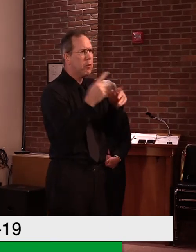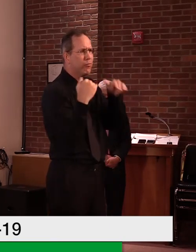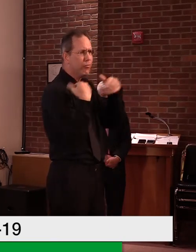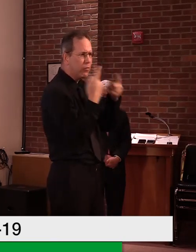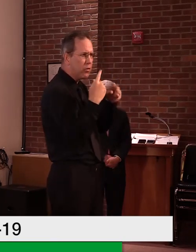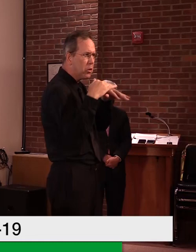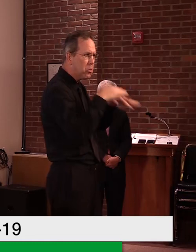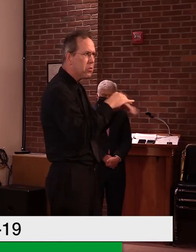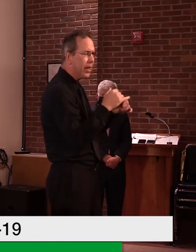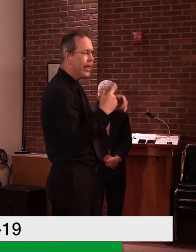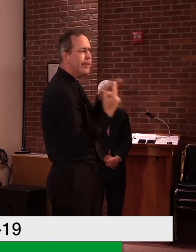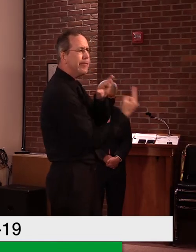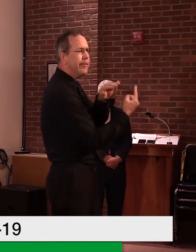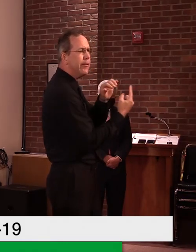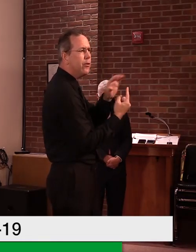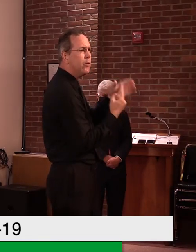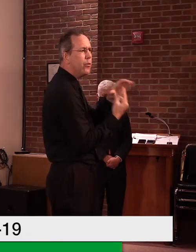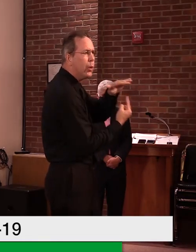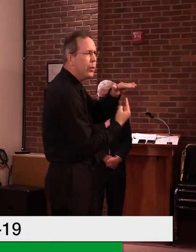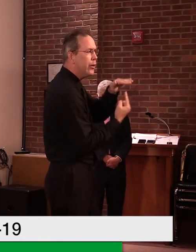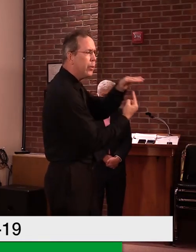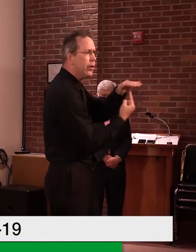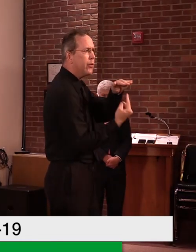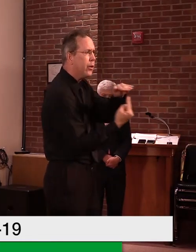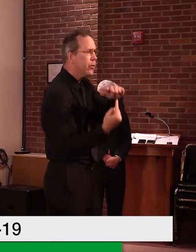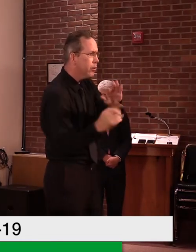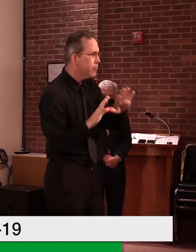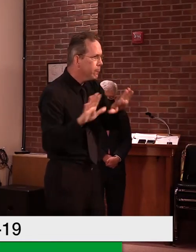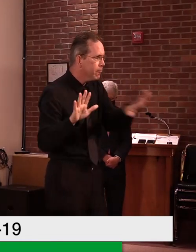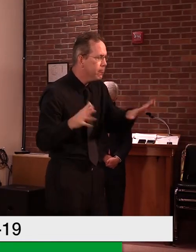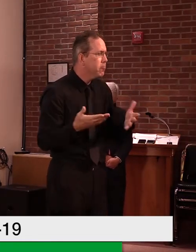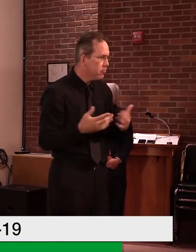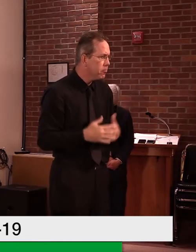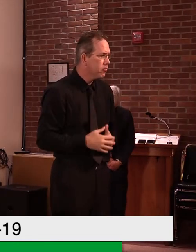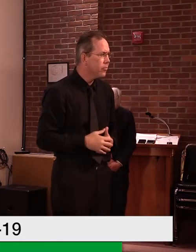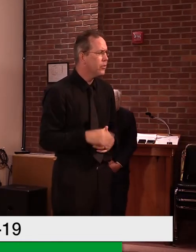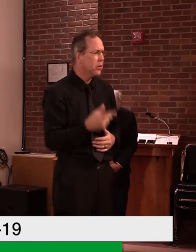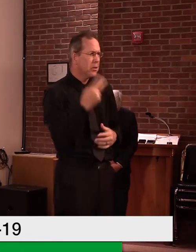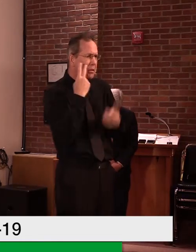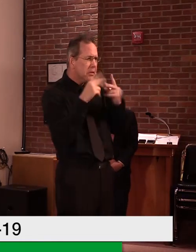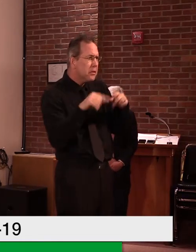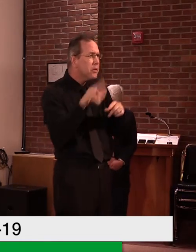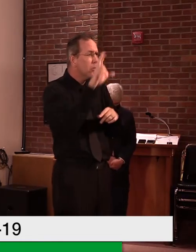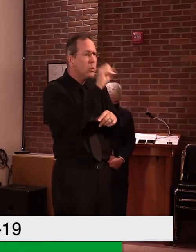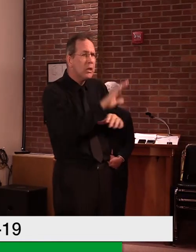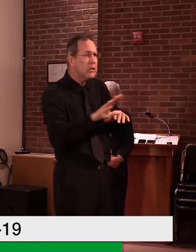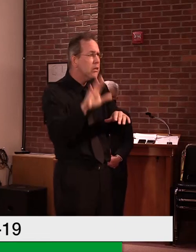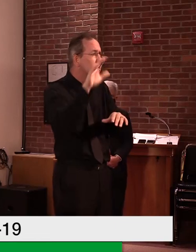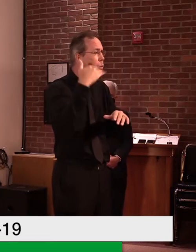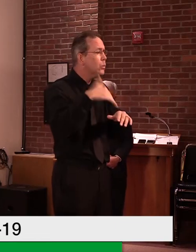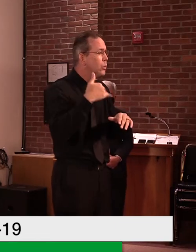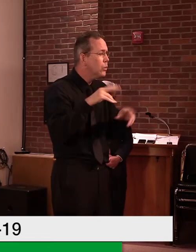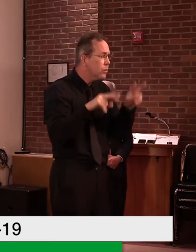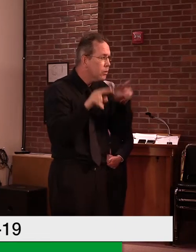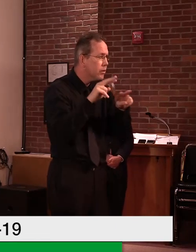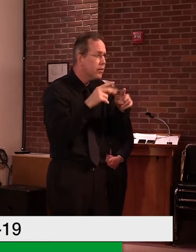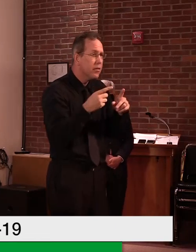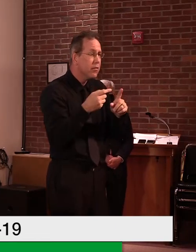have seen across the country and the case growth, which is now starting to impact the Northeast to a greater extent as